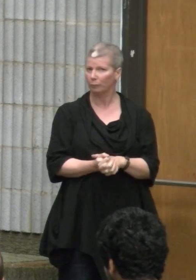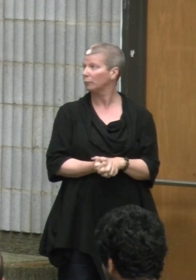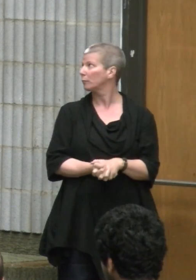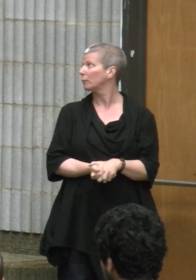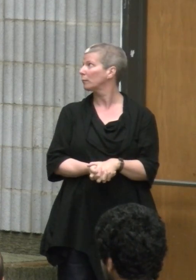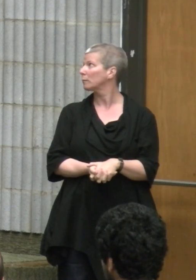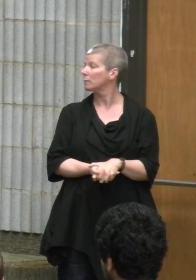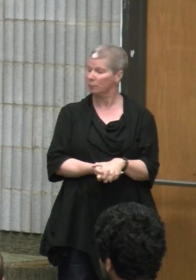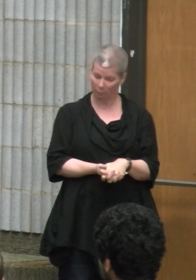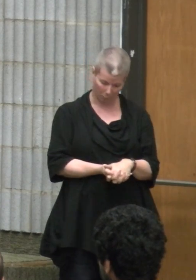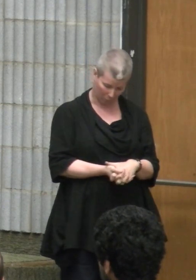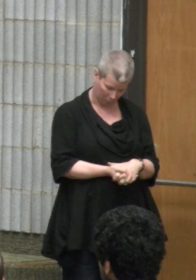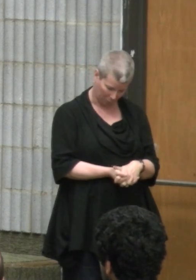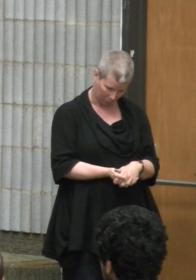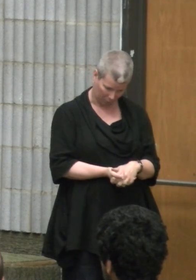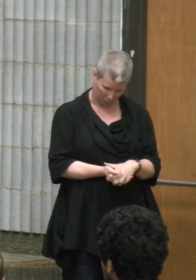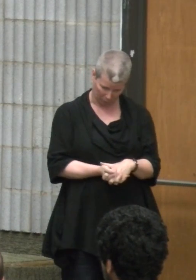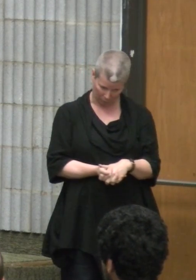Yes.